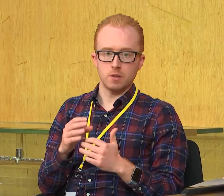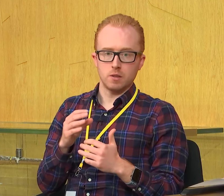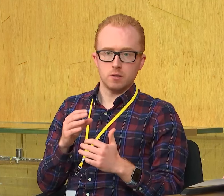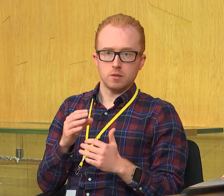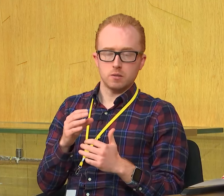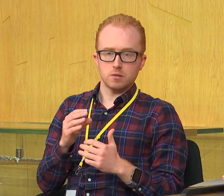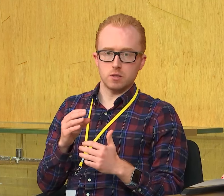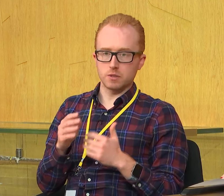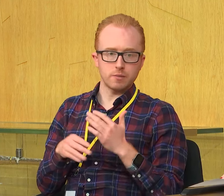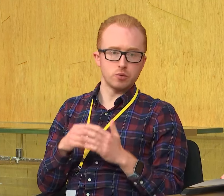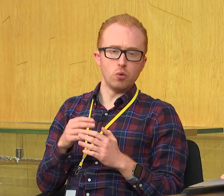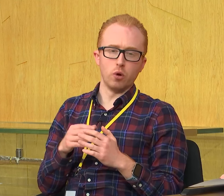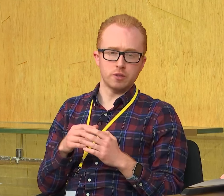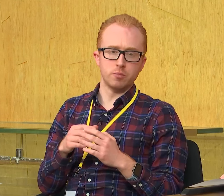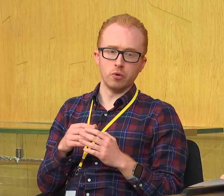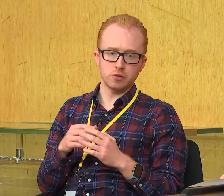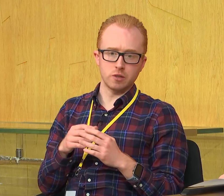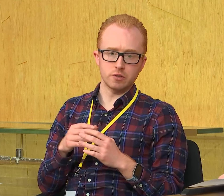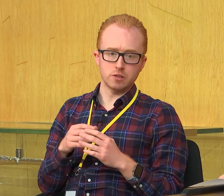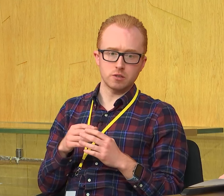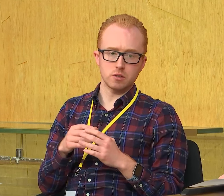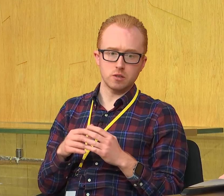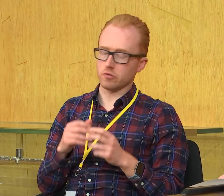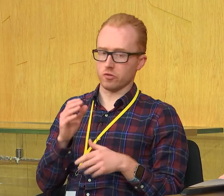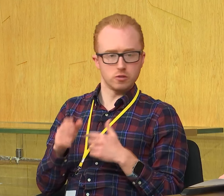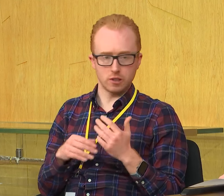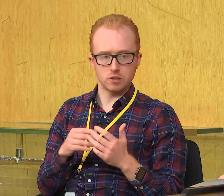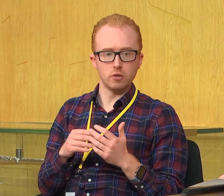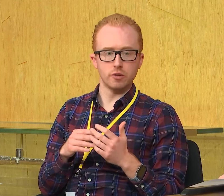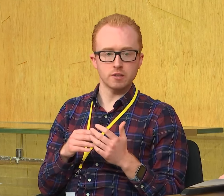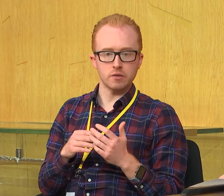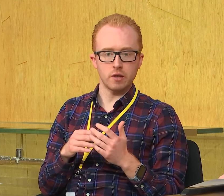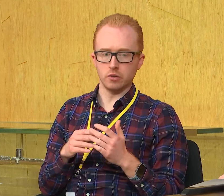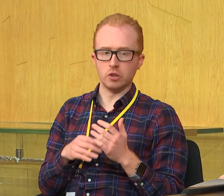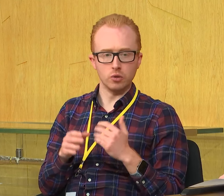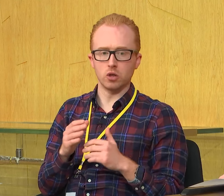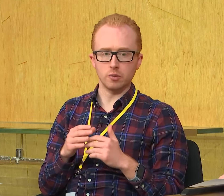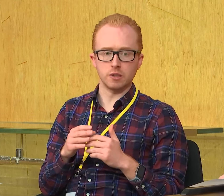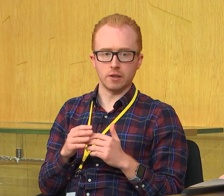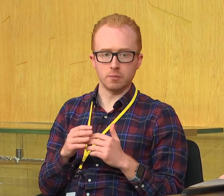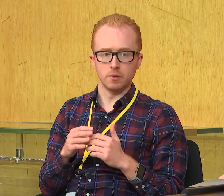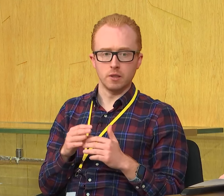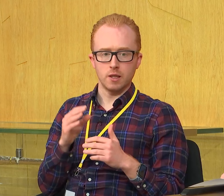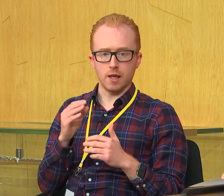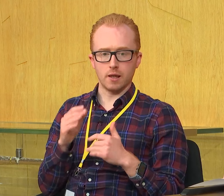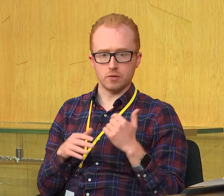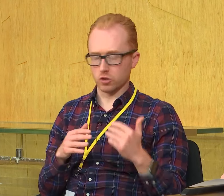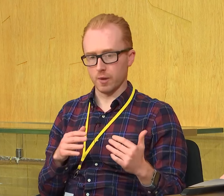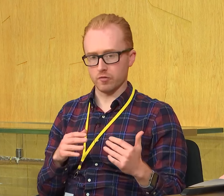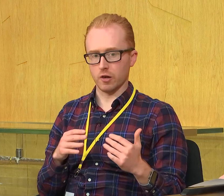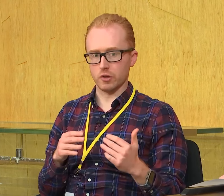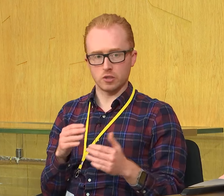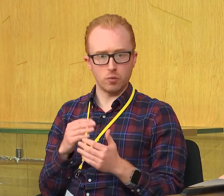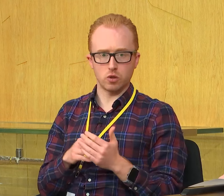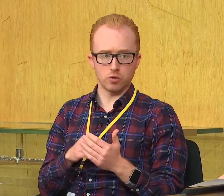time, sometimes when you wanted support services for like little things in there, you wouldn't always get them. And throughout